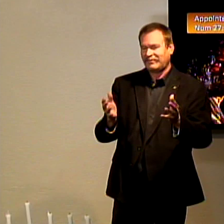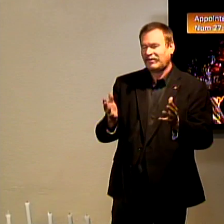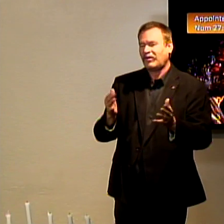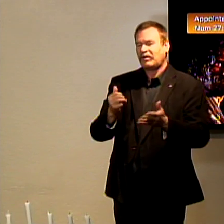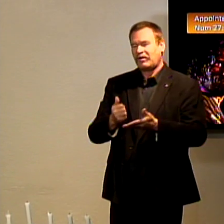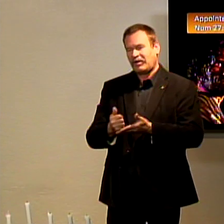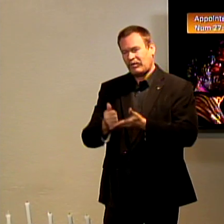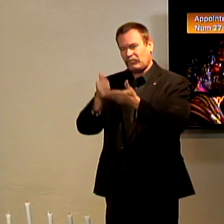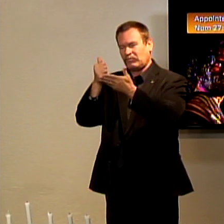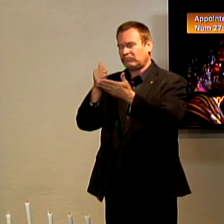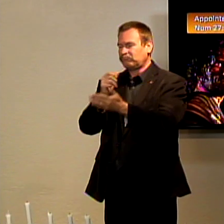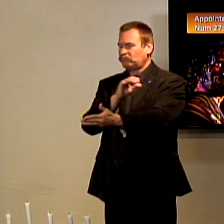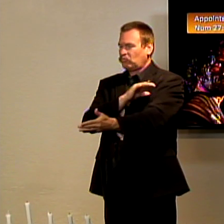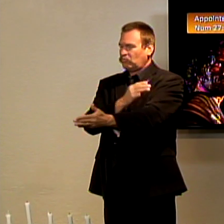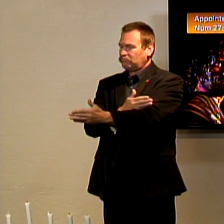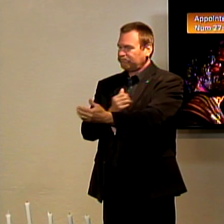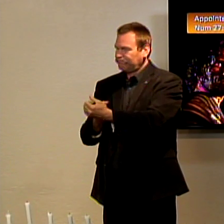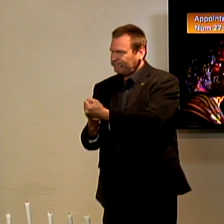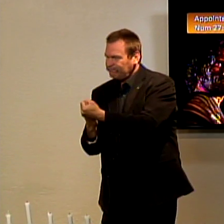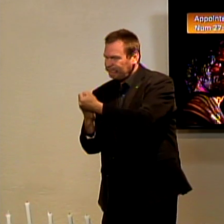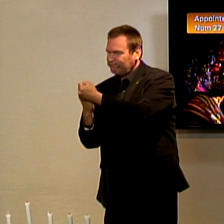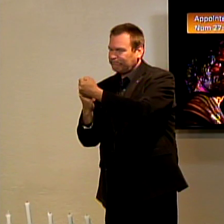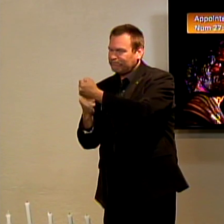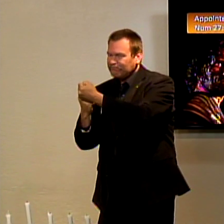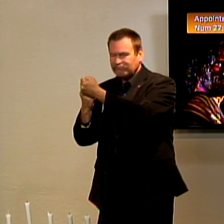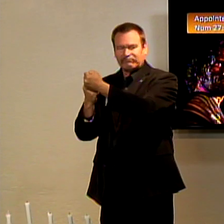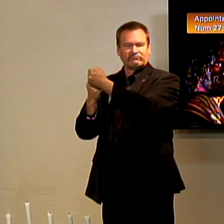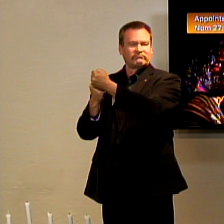to encourage, to support, to help.